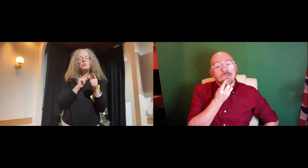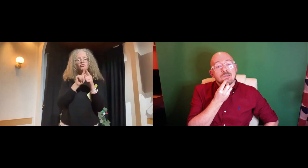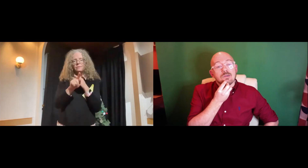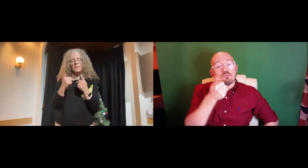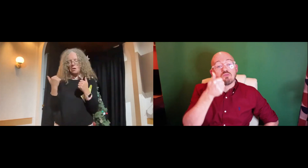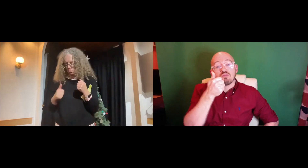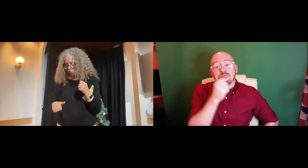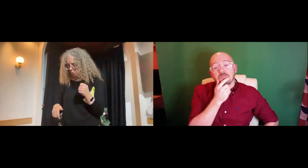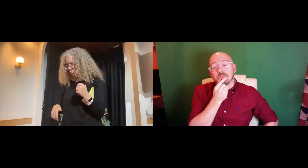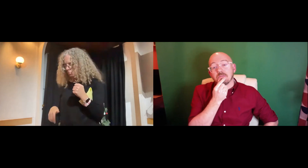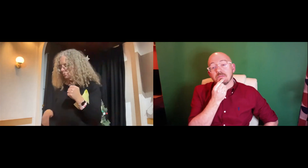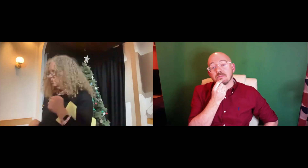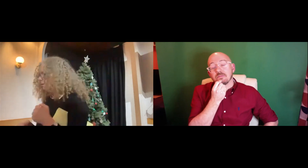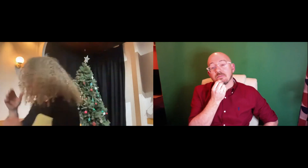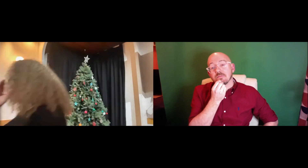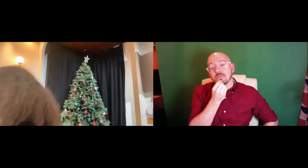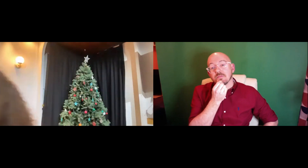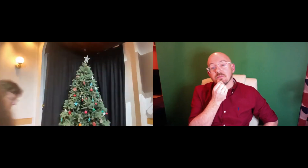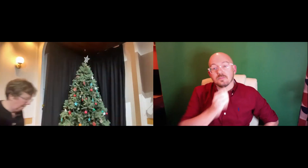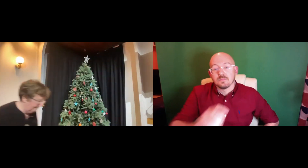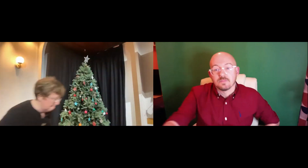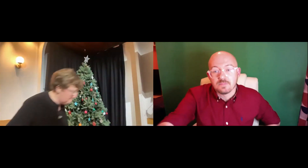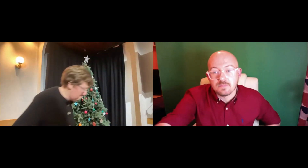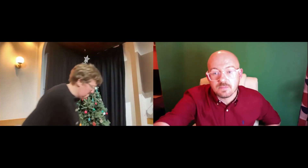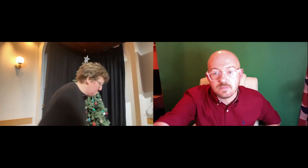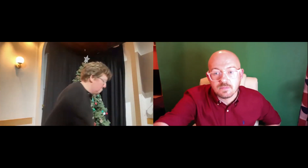Rachel? Okay, Rachel's going to respond to that question.